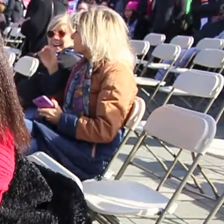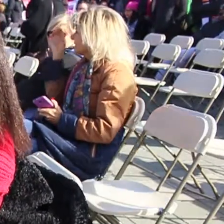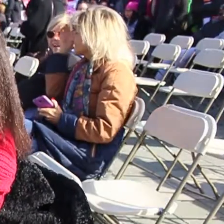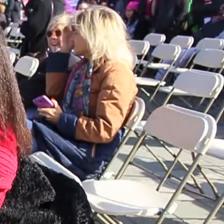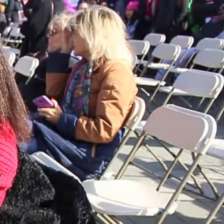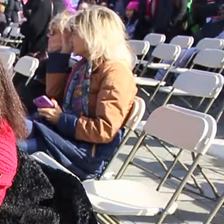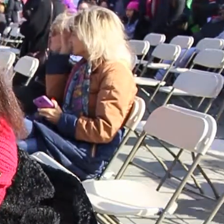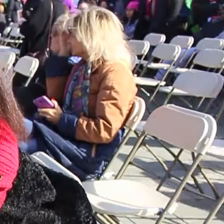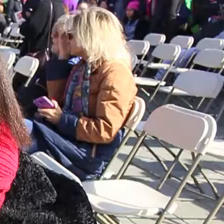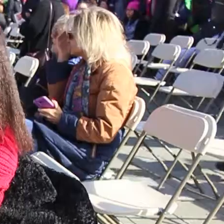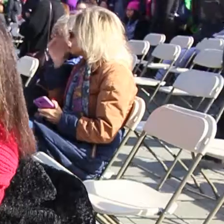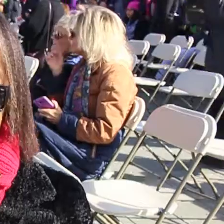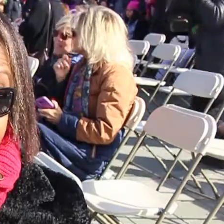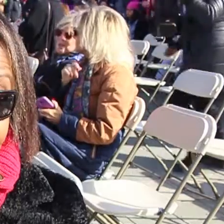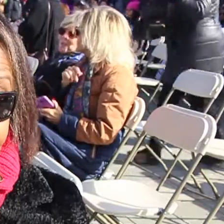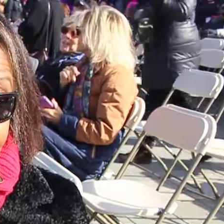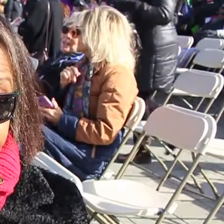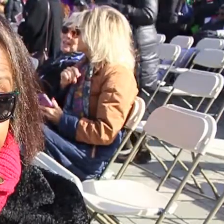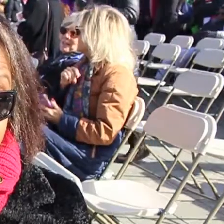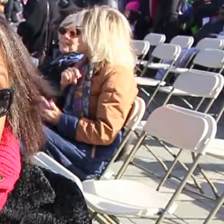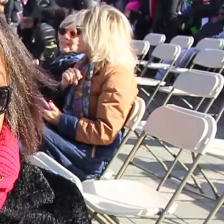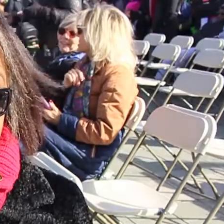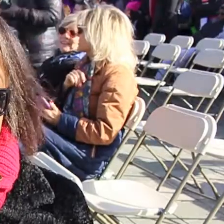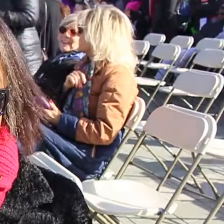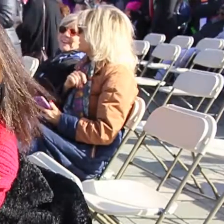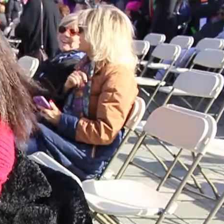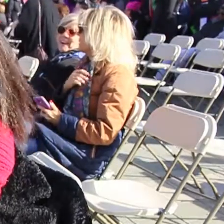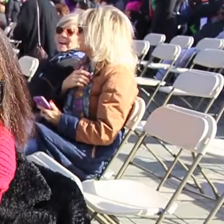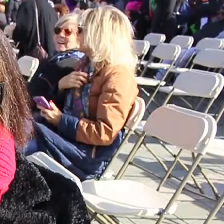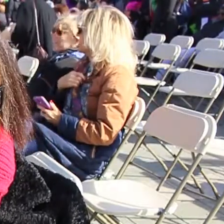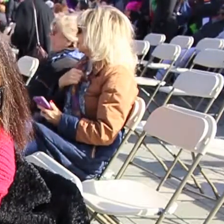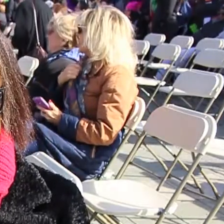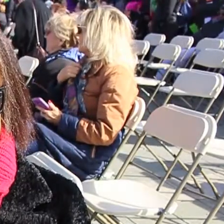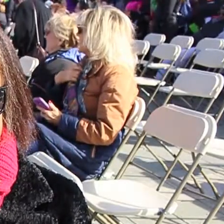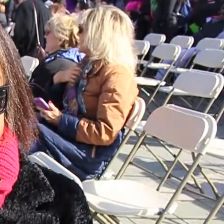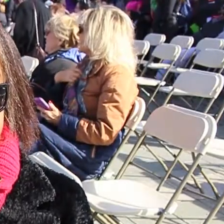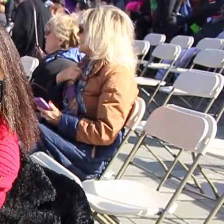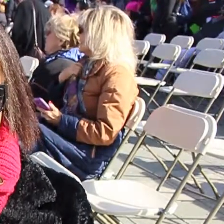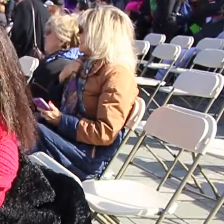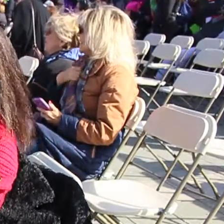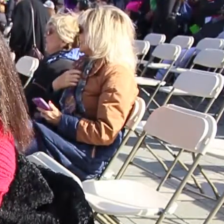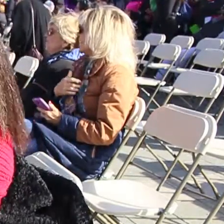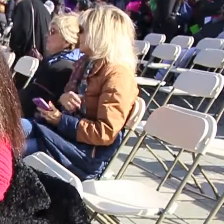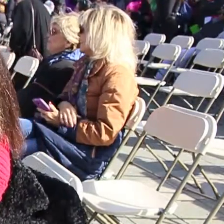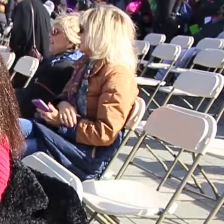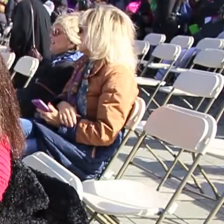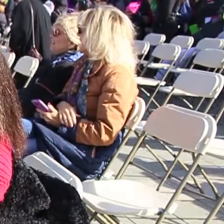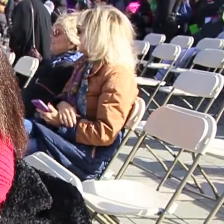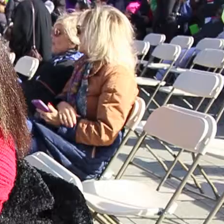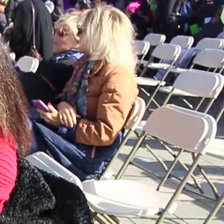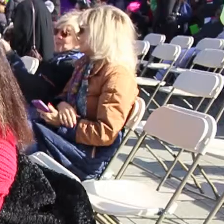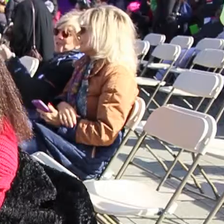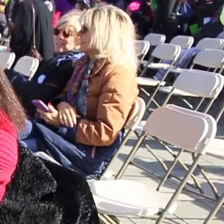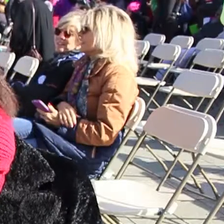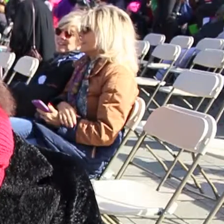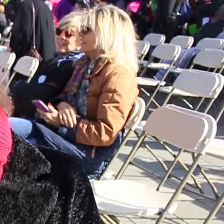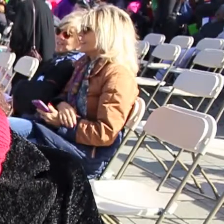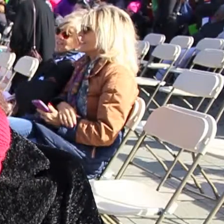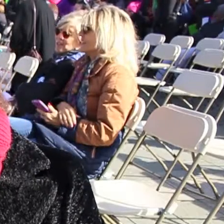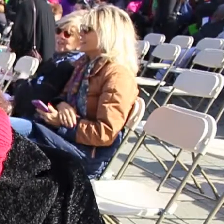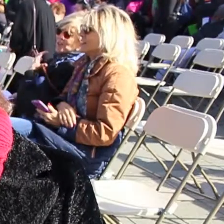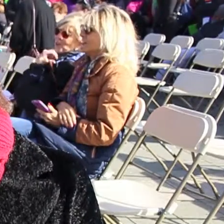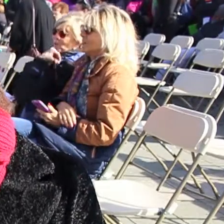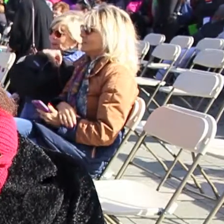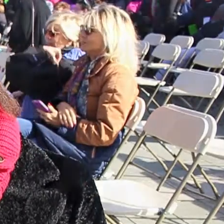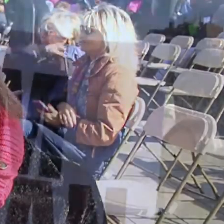I'm here. I'm here to bring some light about some dark places all over the globe, not just